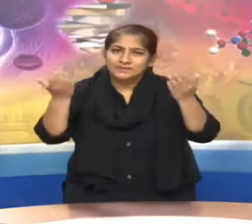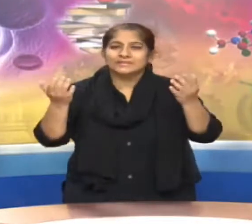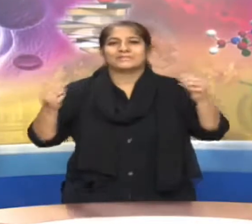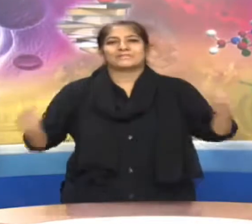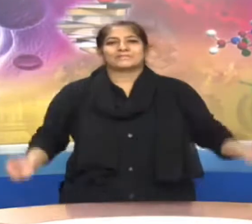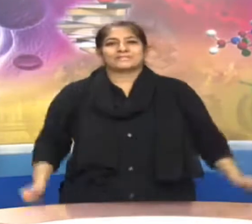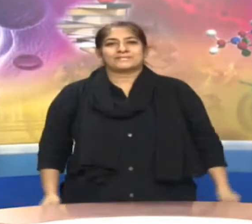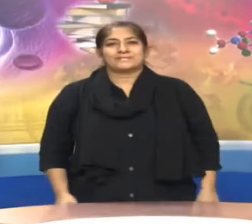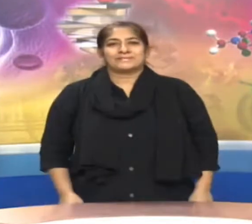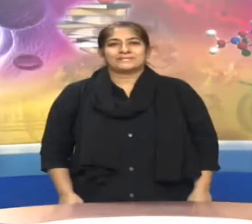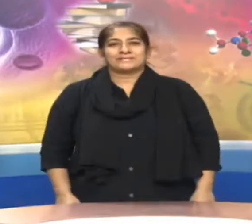Motivation.